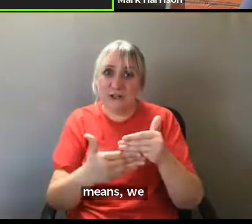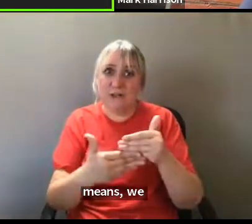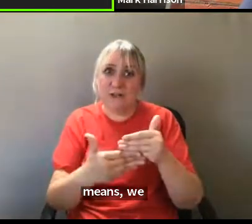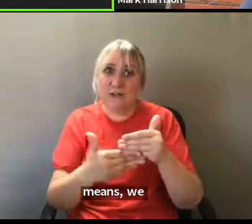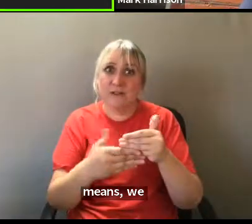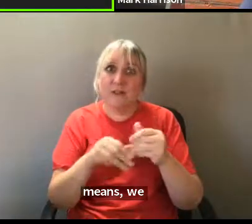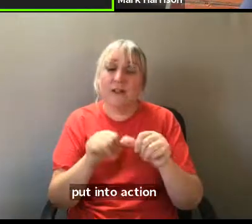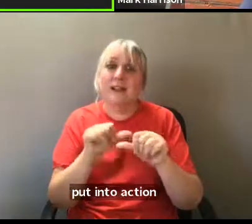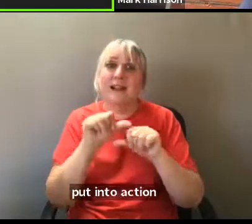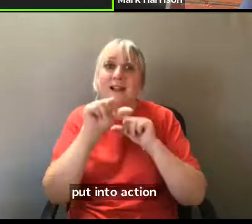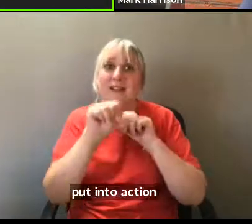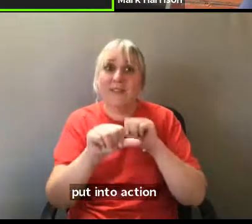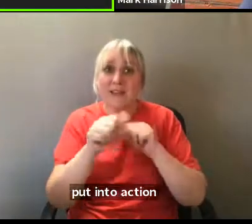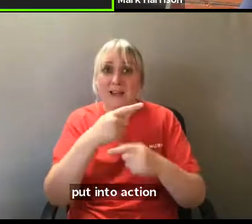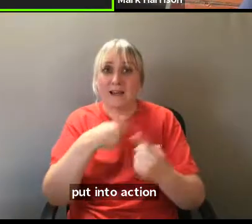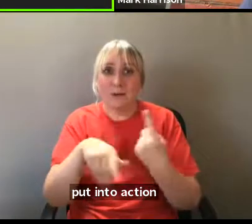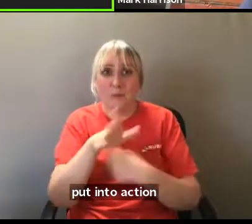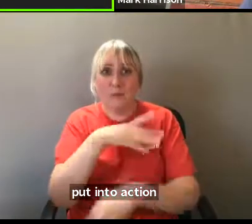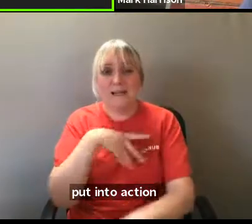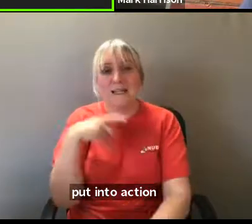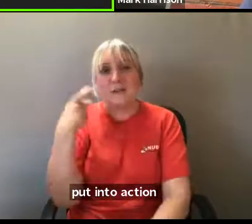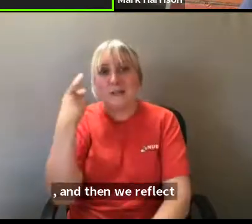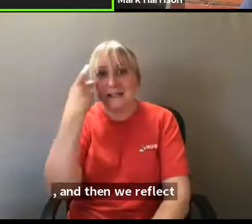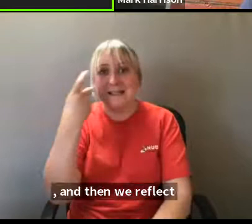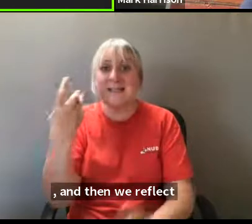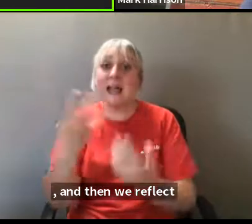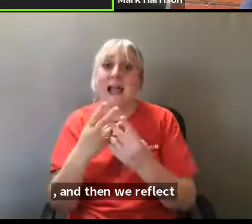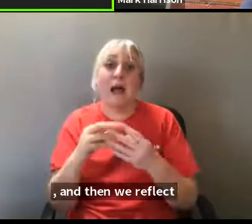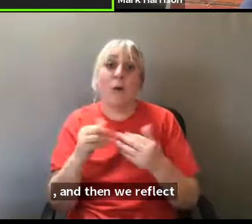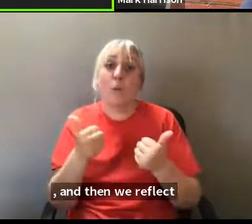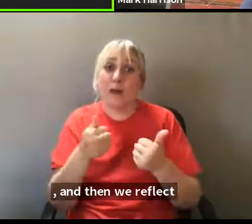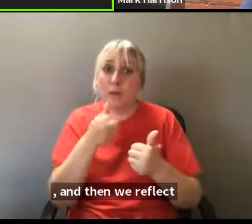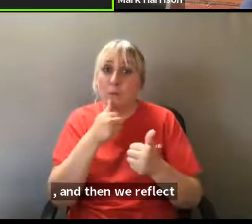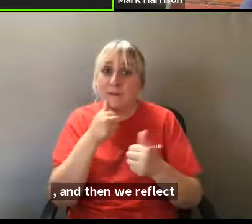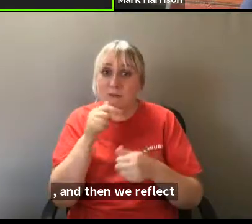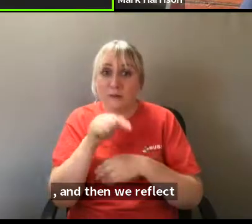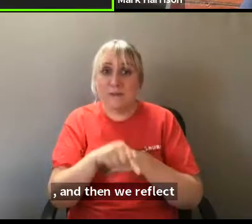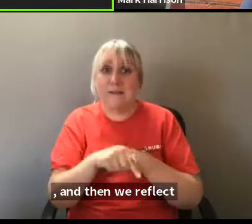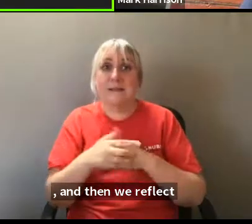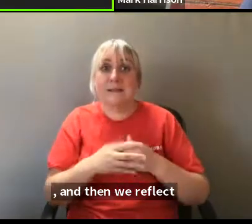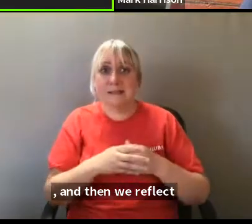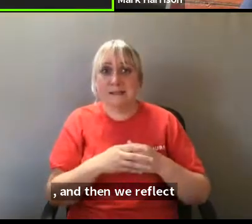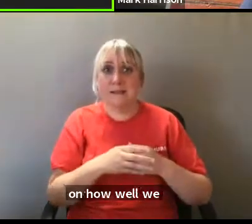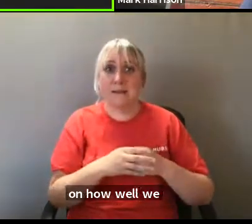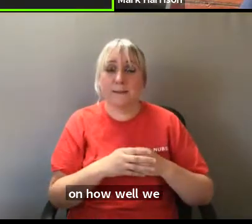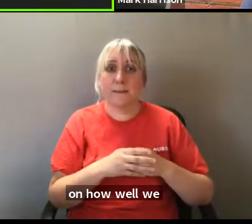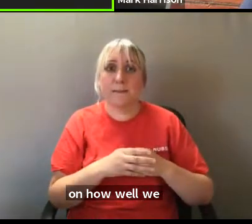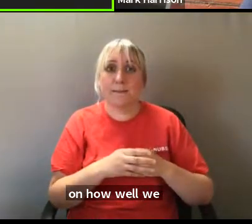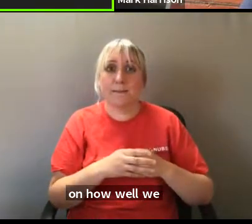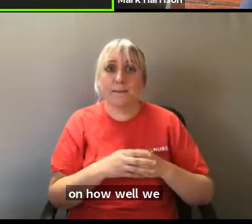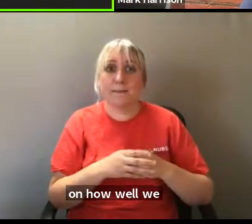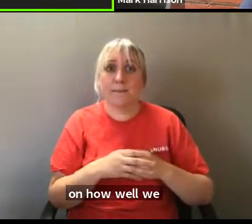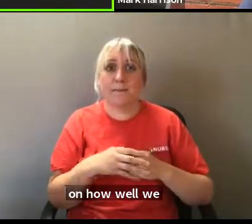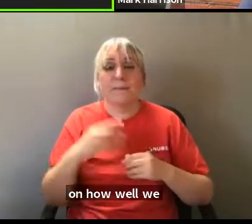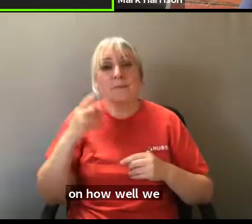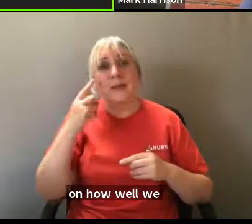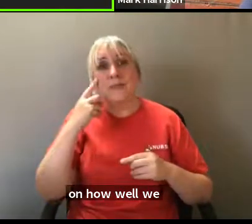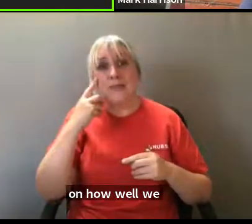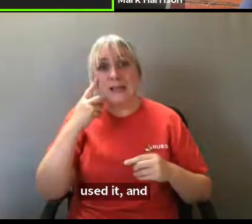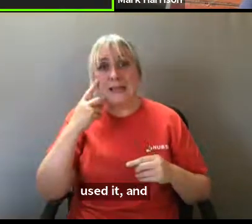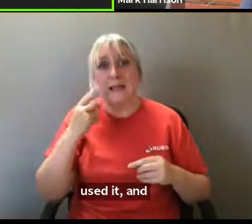on how well we use it, and that helps us model